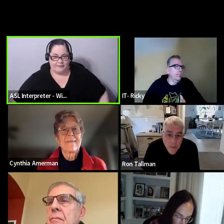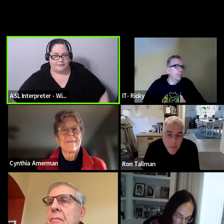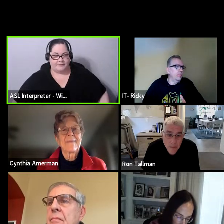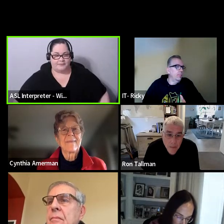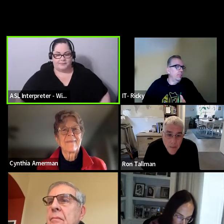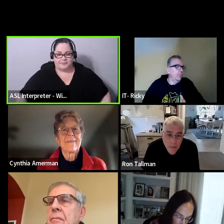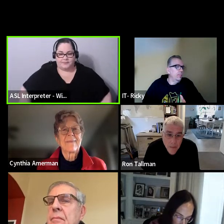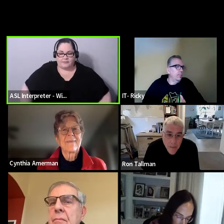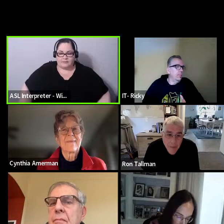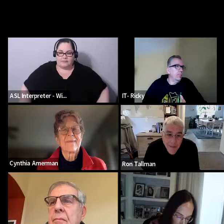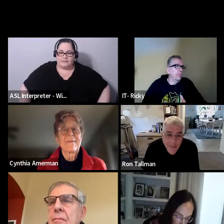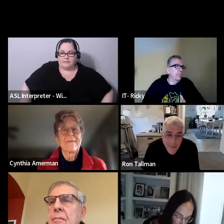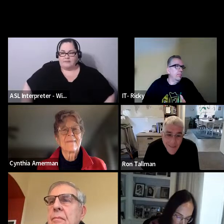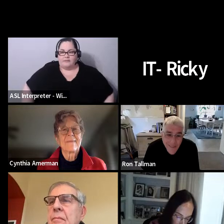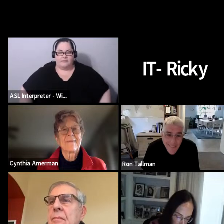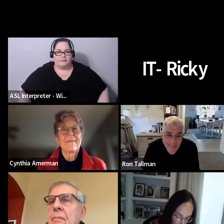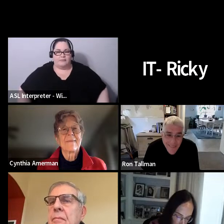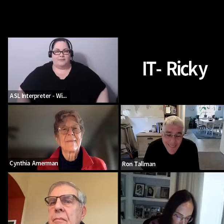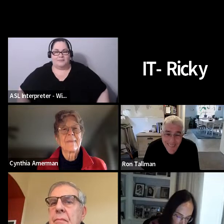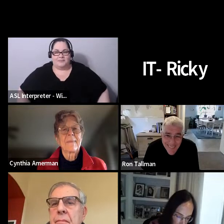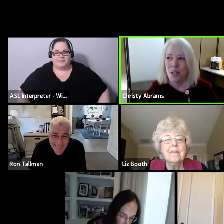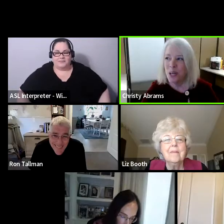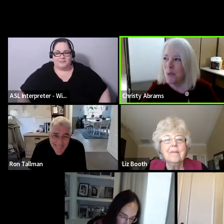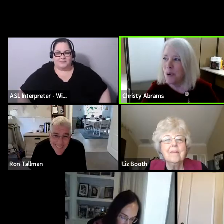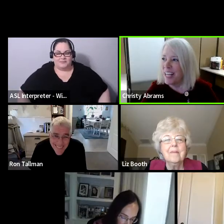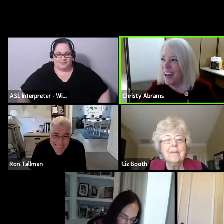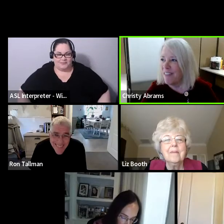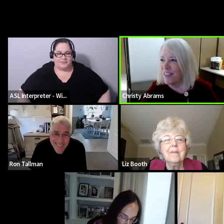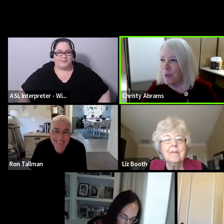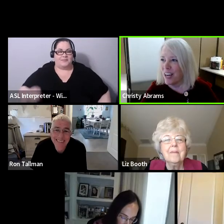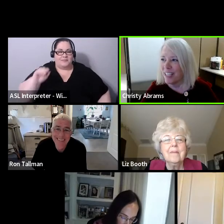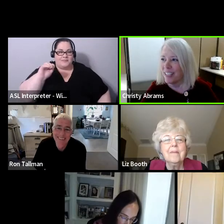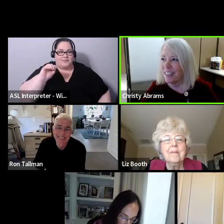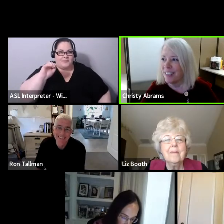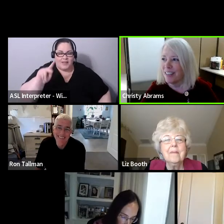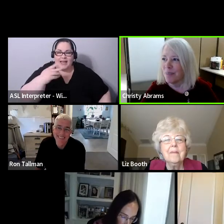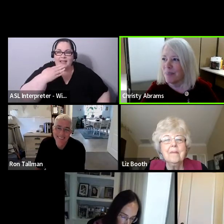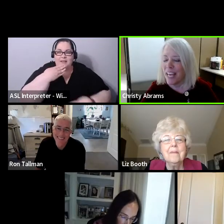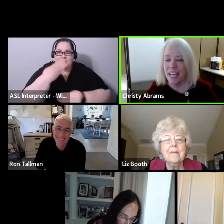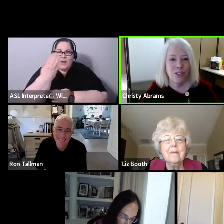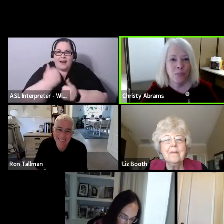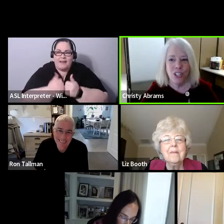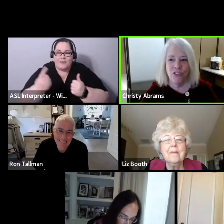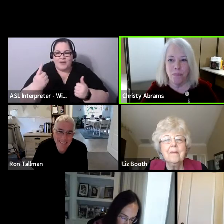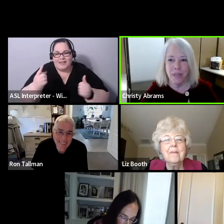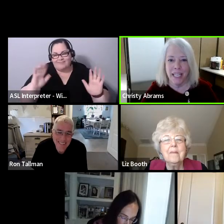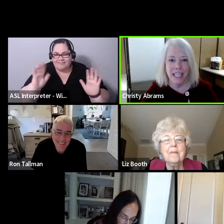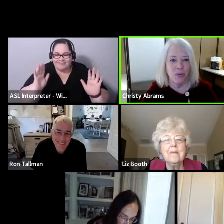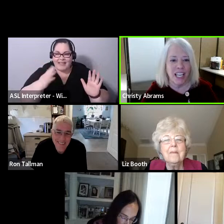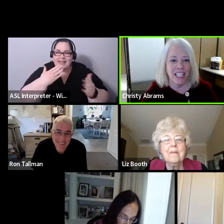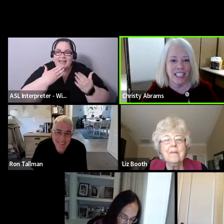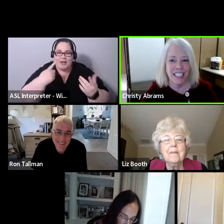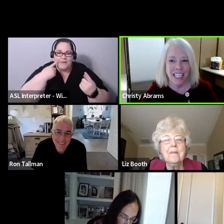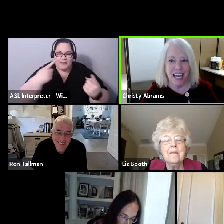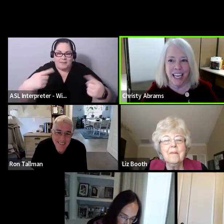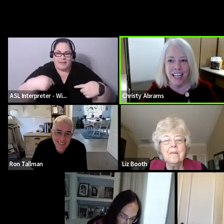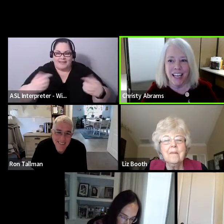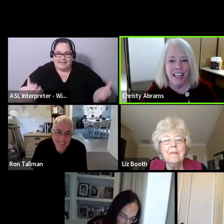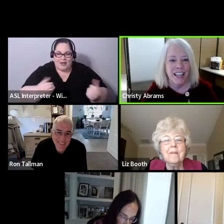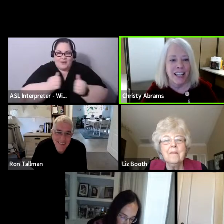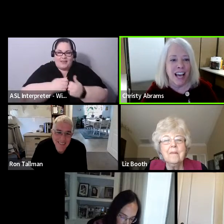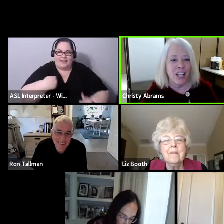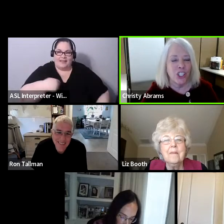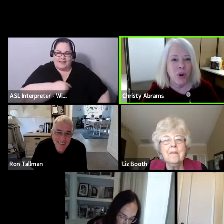we're live. Okay. Good morning, everyone. Thank you so much for being here with us